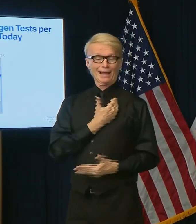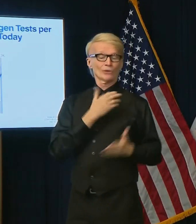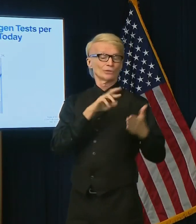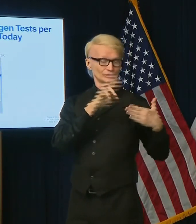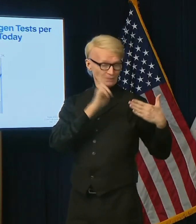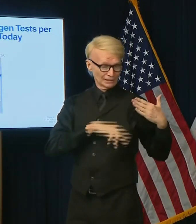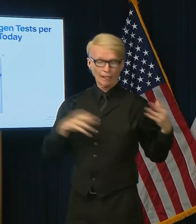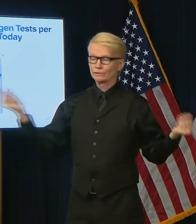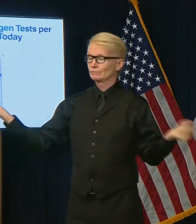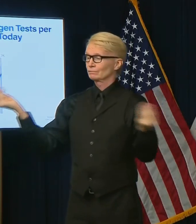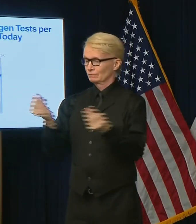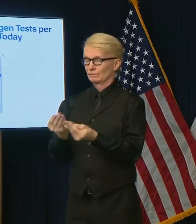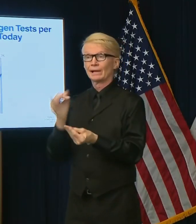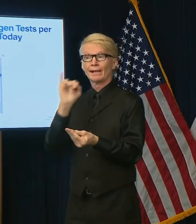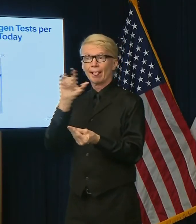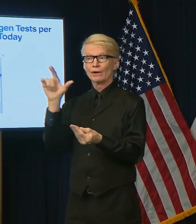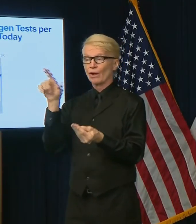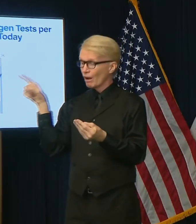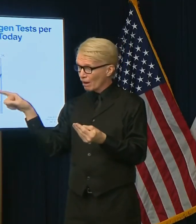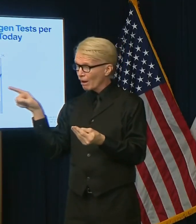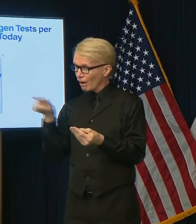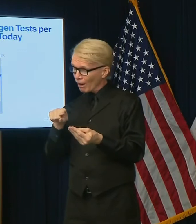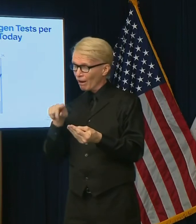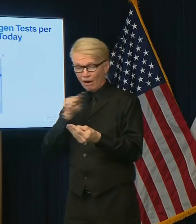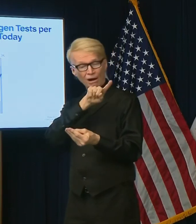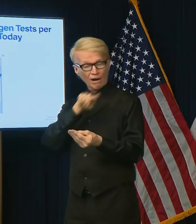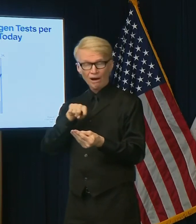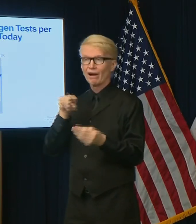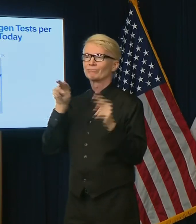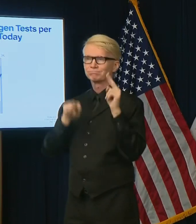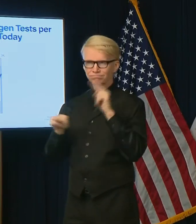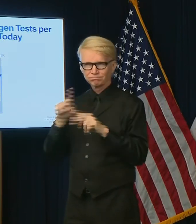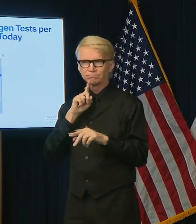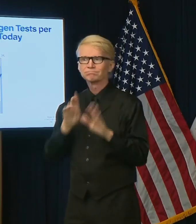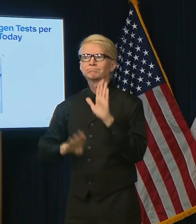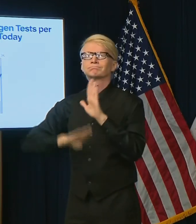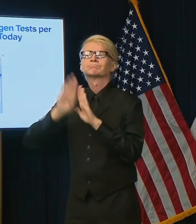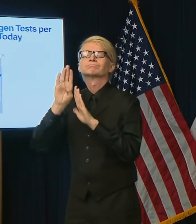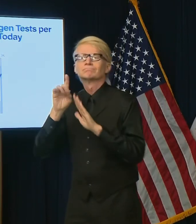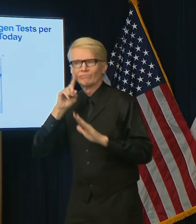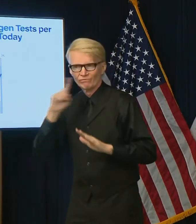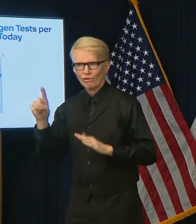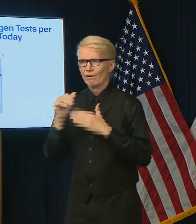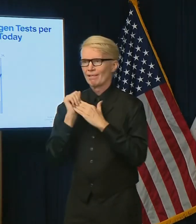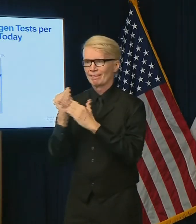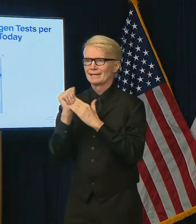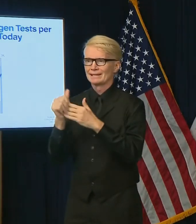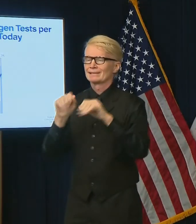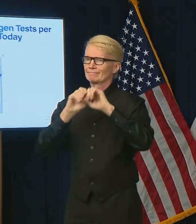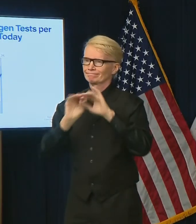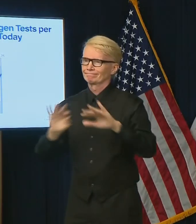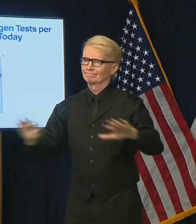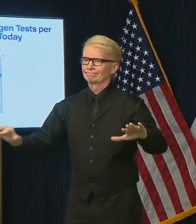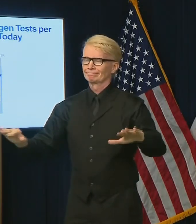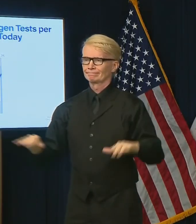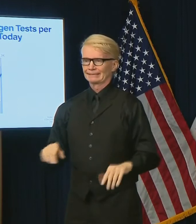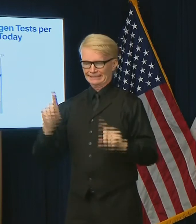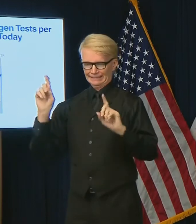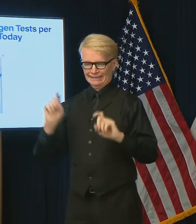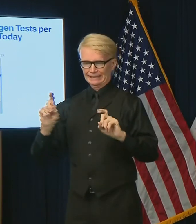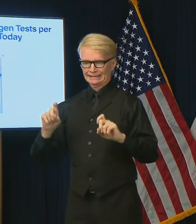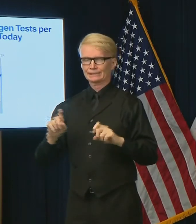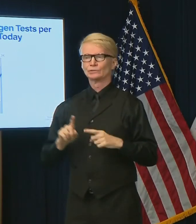great success in our antigen test implementation. Illinois has been a leader in deploying these tests to local